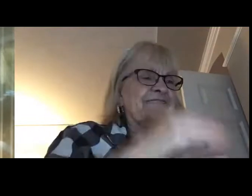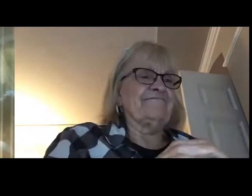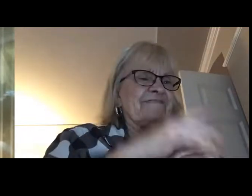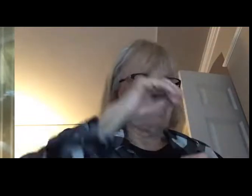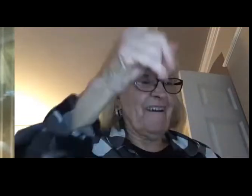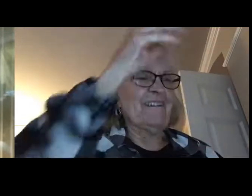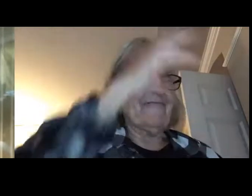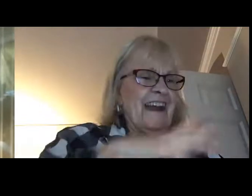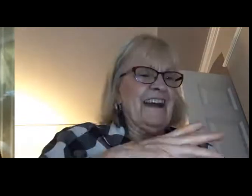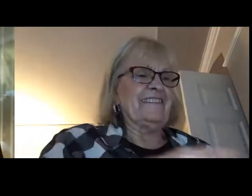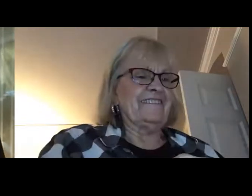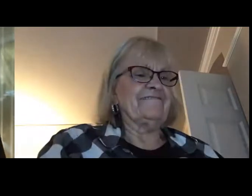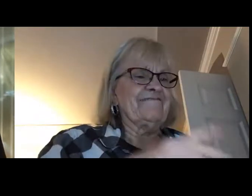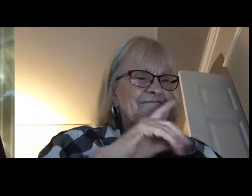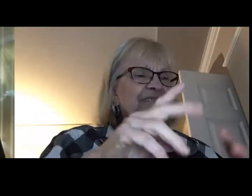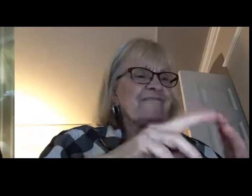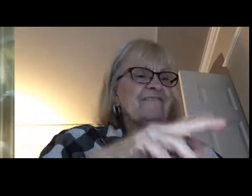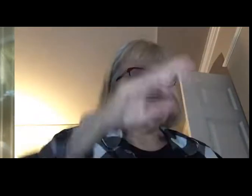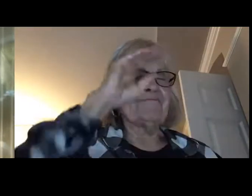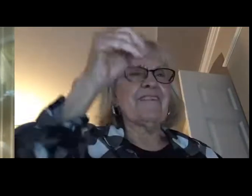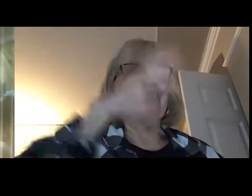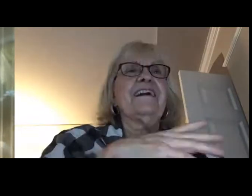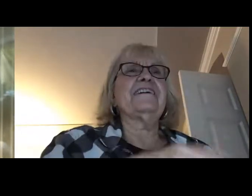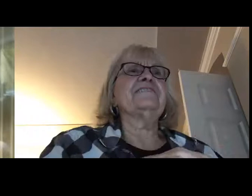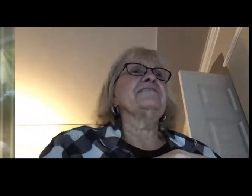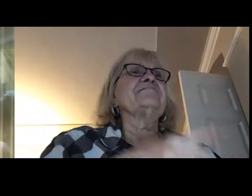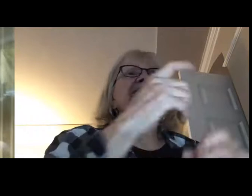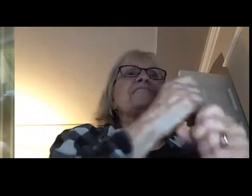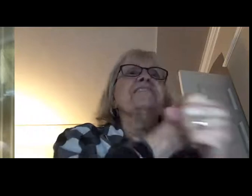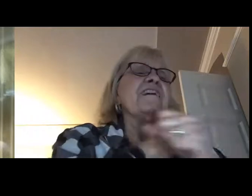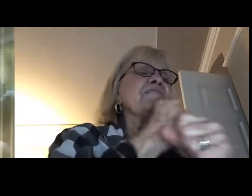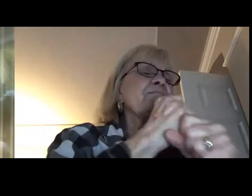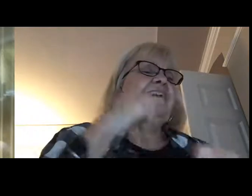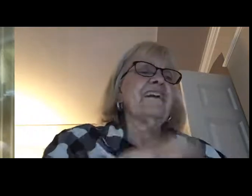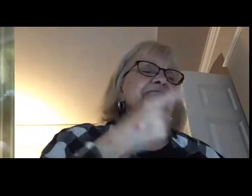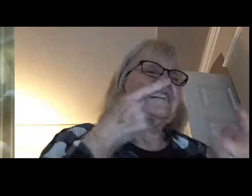Really, very, very knowledgeable. Smart man. Very, very smart man.